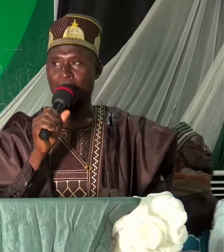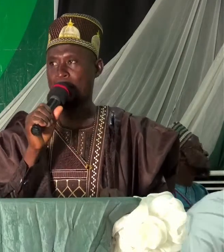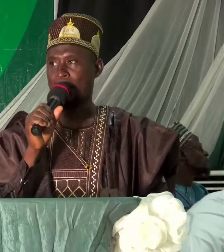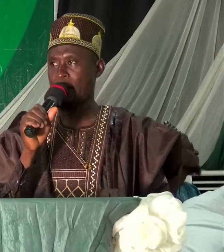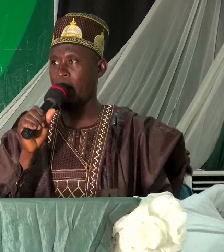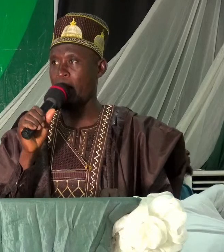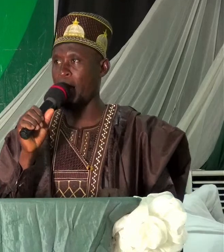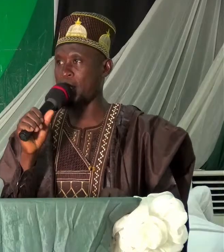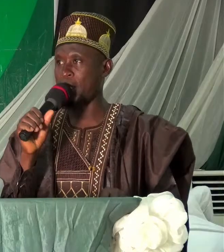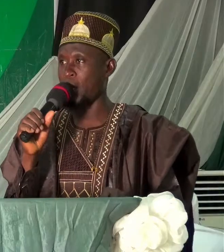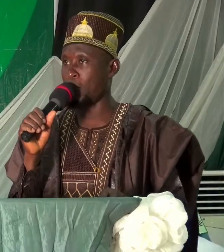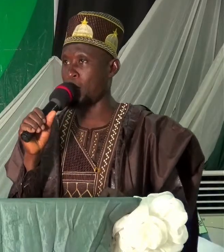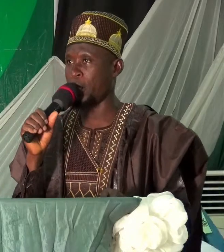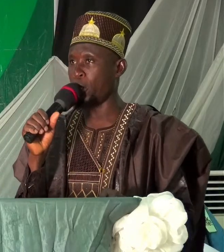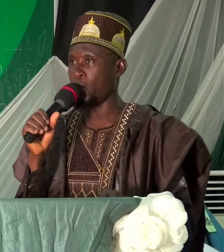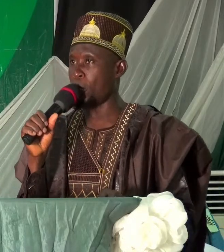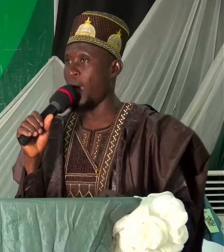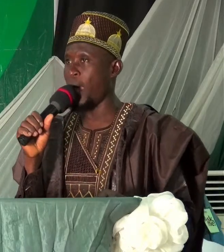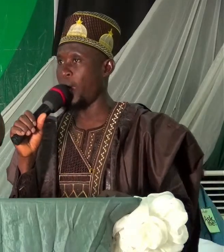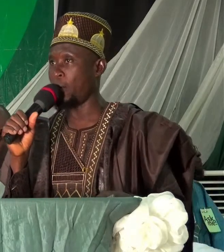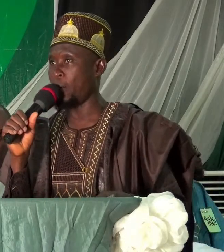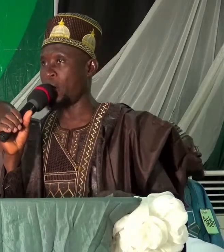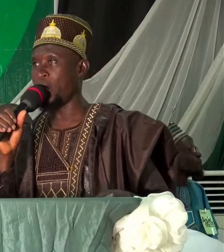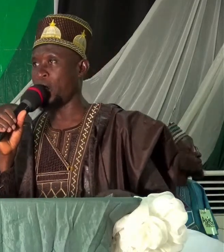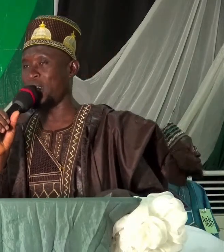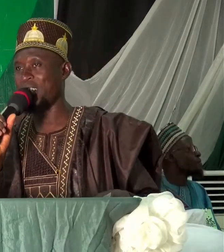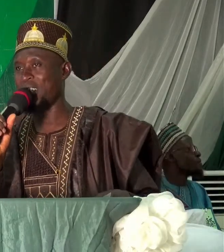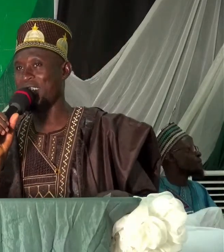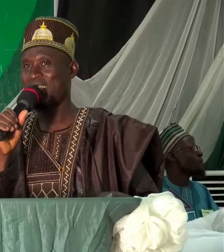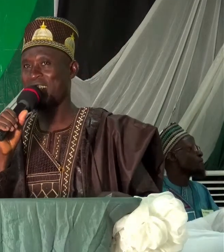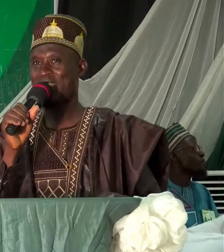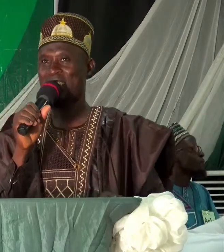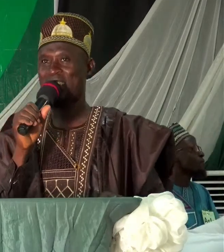I say let somebody yombo anabi.